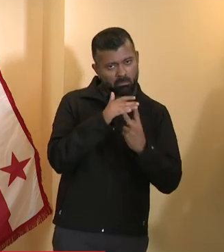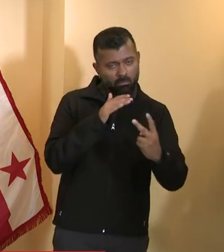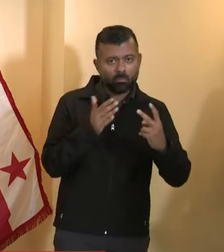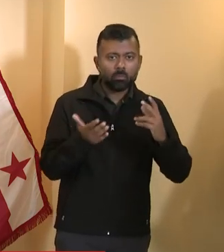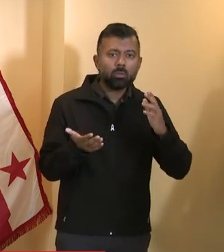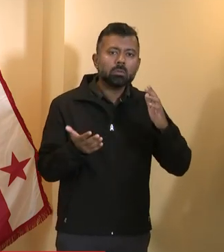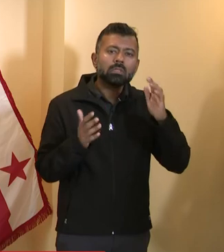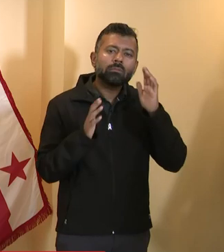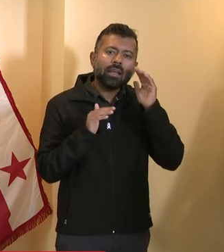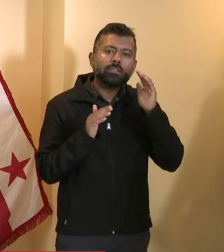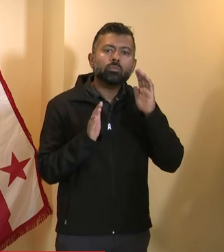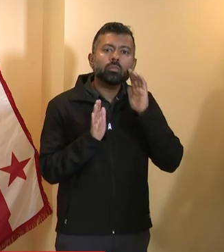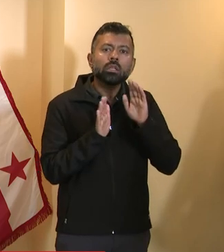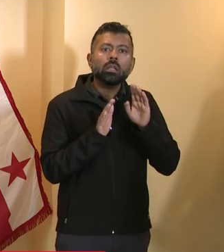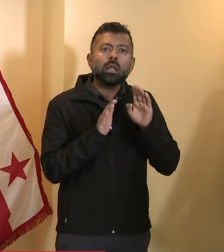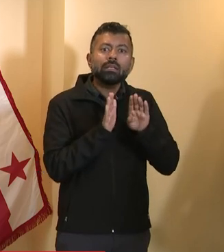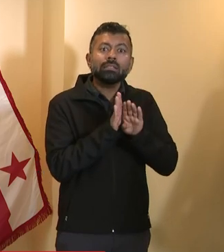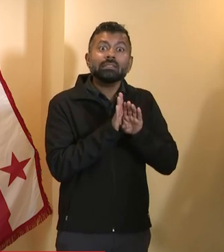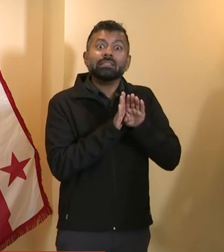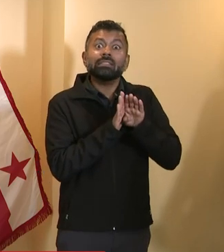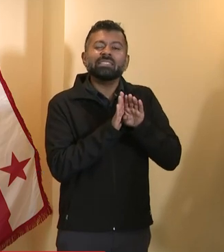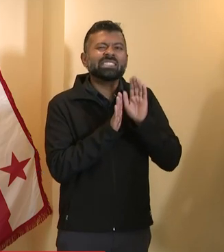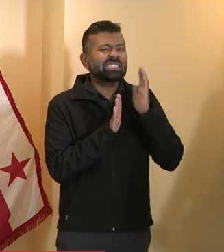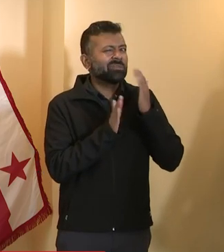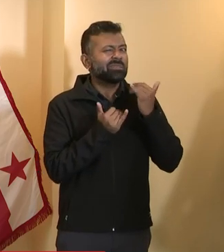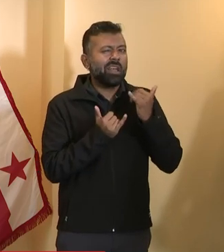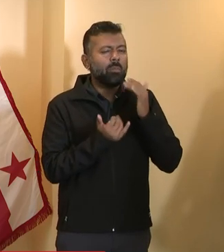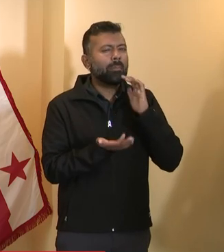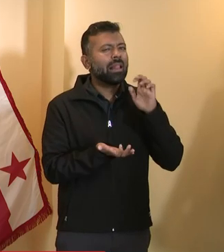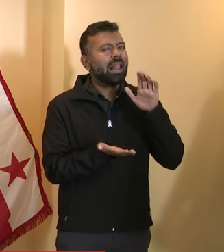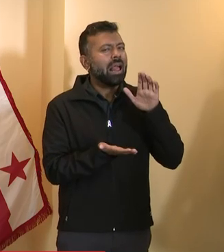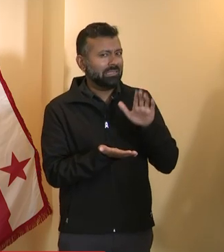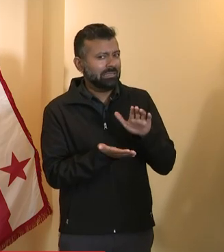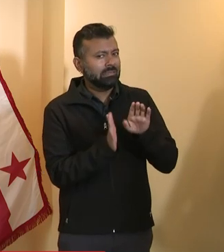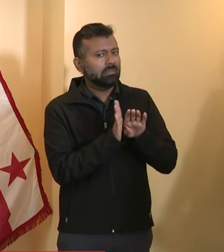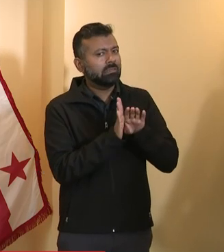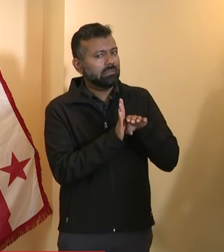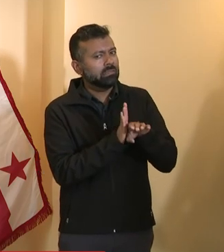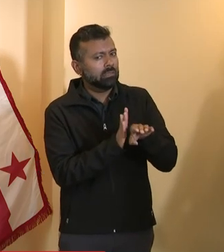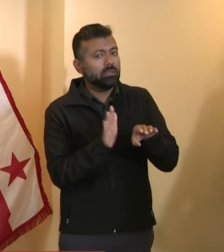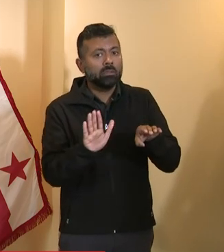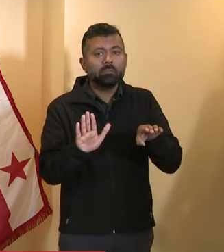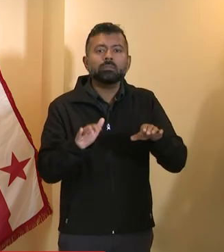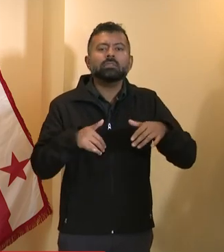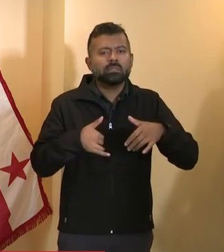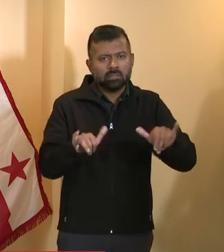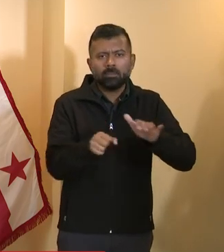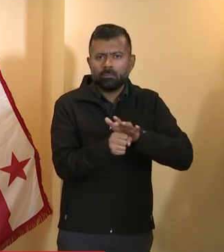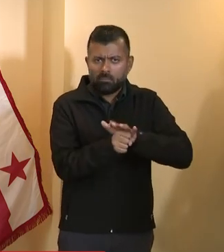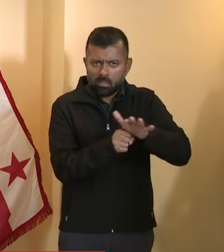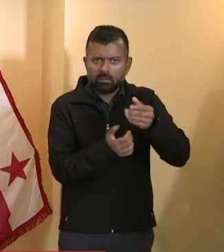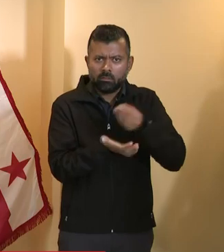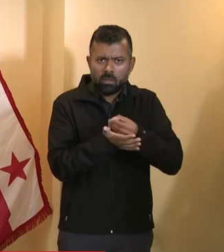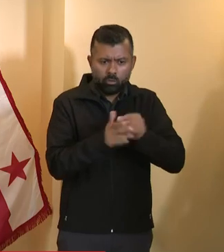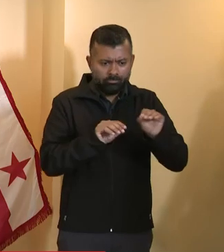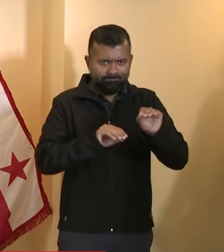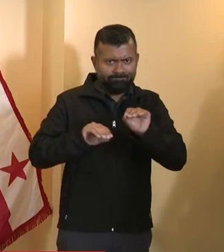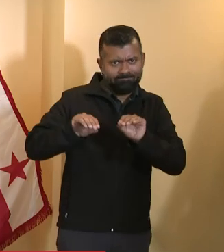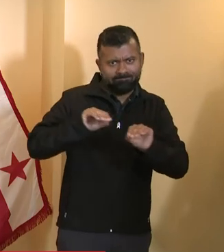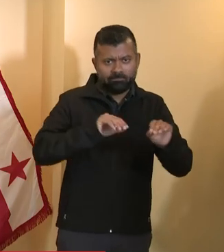have robust revenues coming in to serve 702,000 Washingtonians. So just like